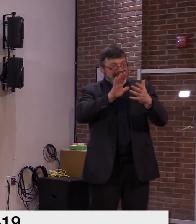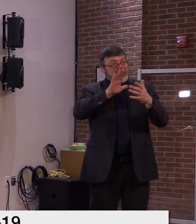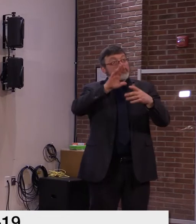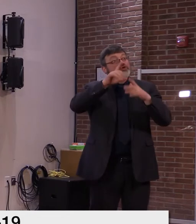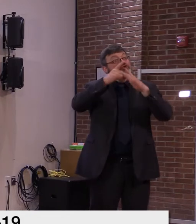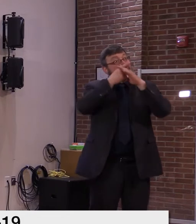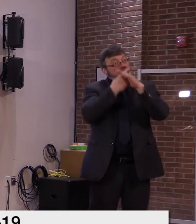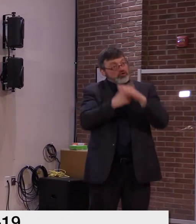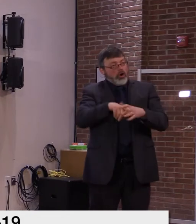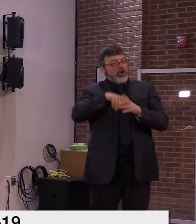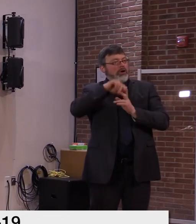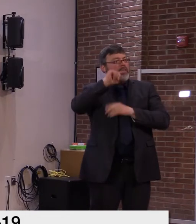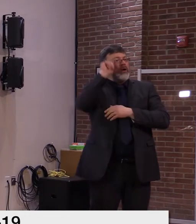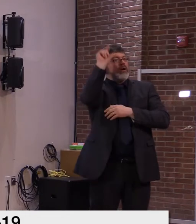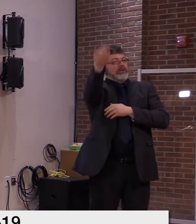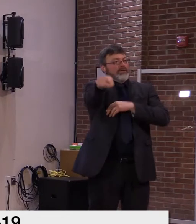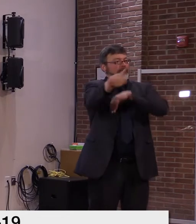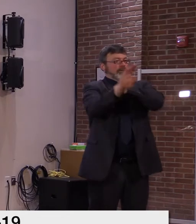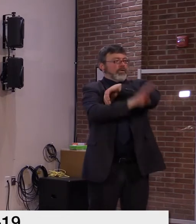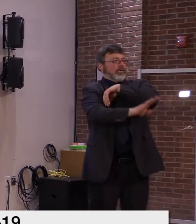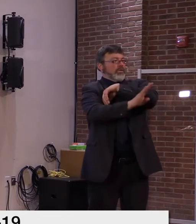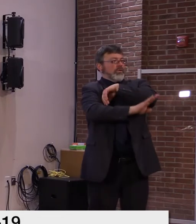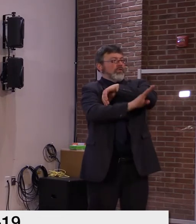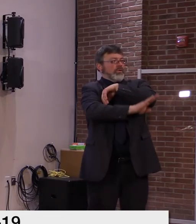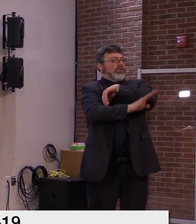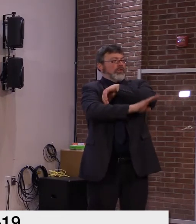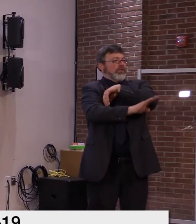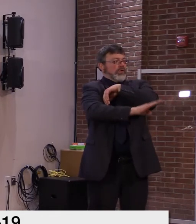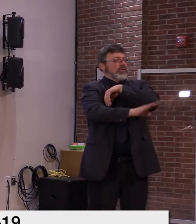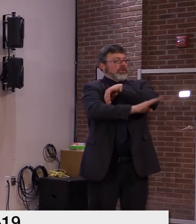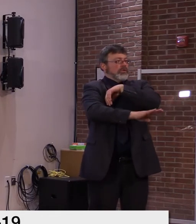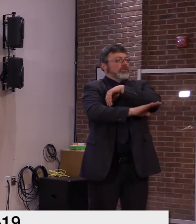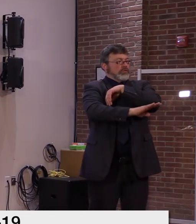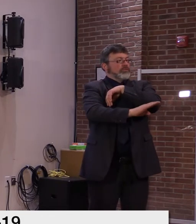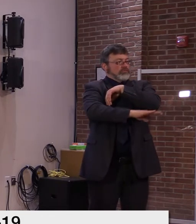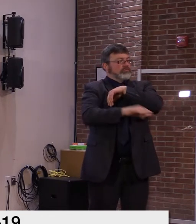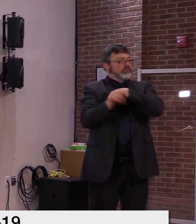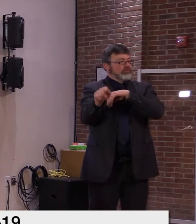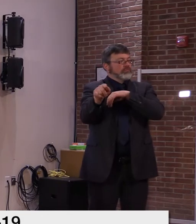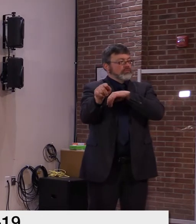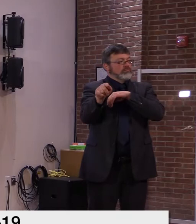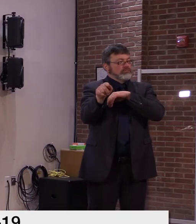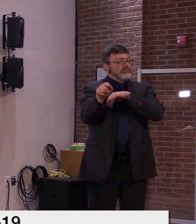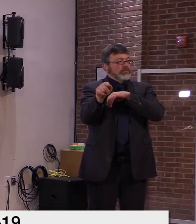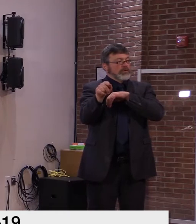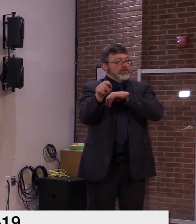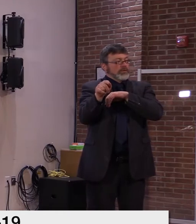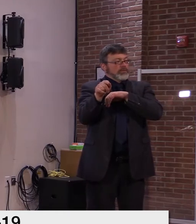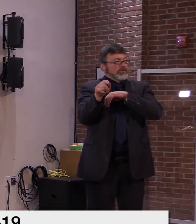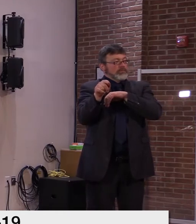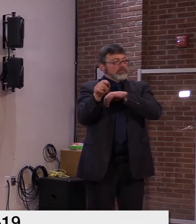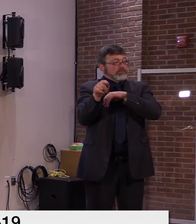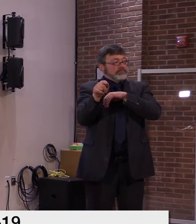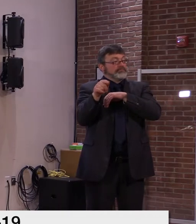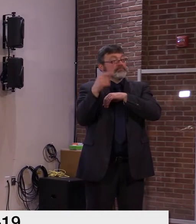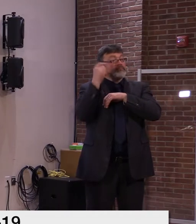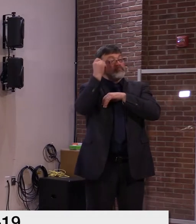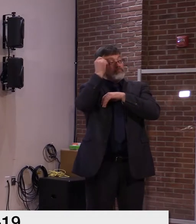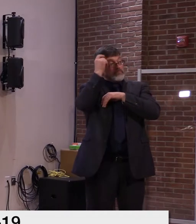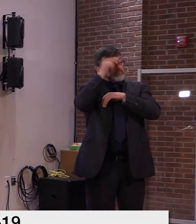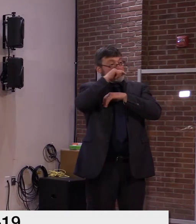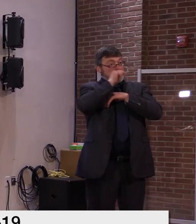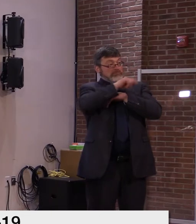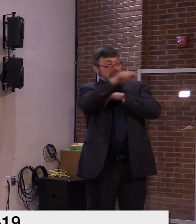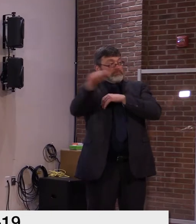particular to meet the needs of students in the three focus areas. I suspect that many districts will utilize summer programming to address